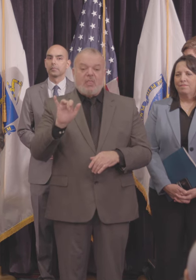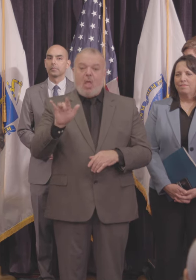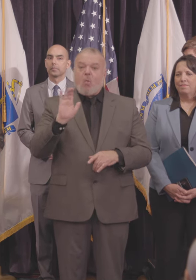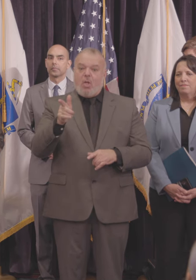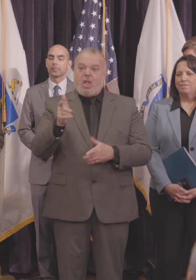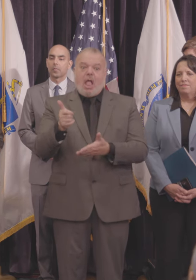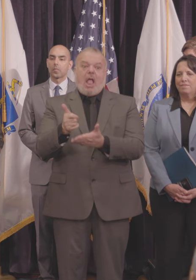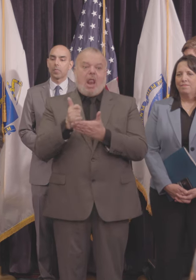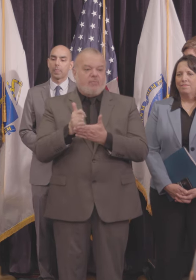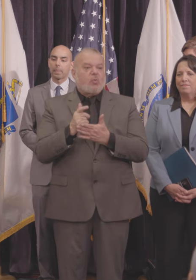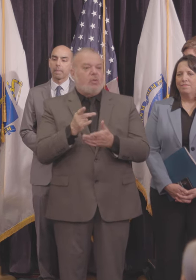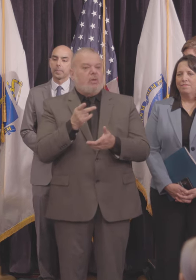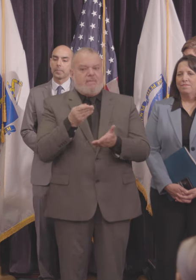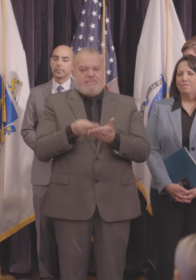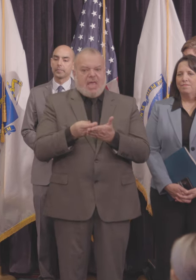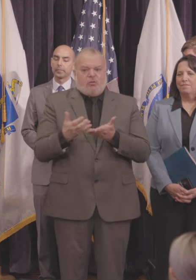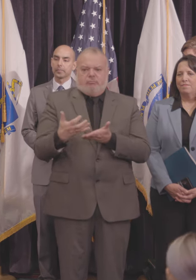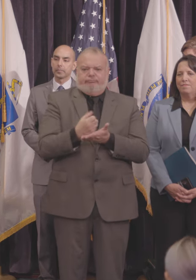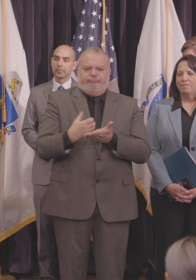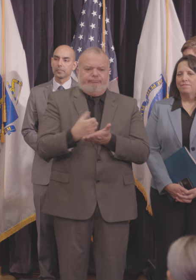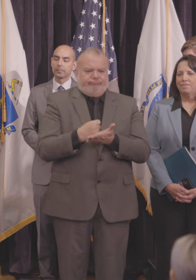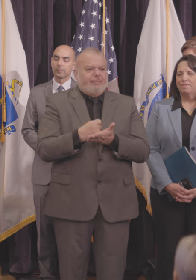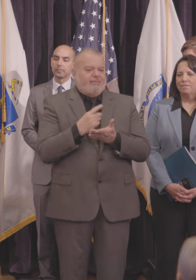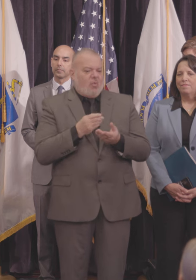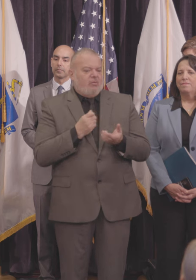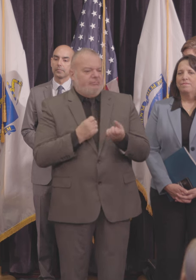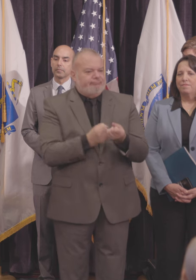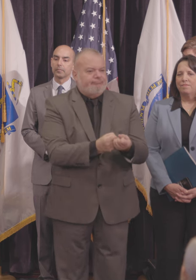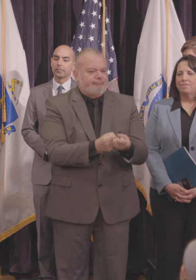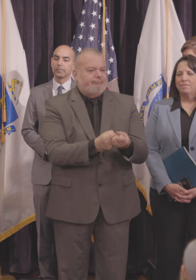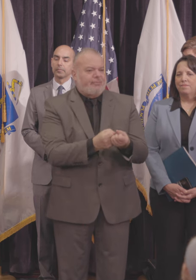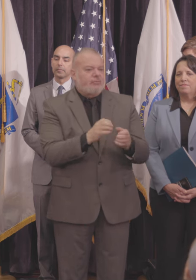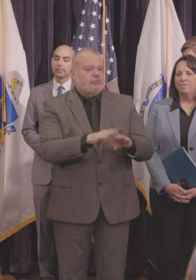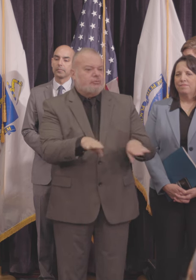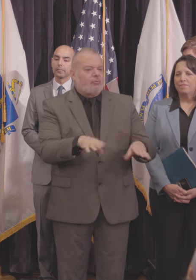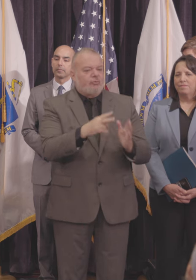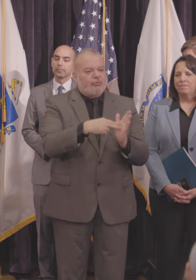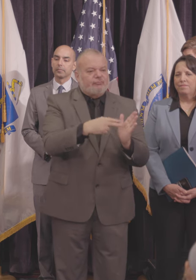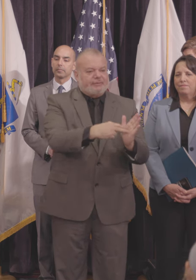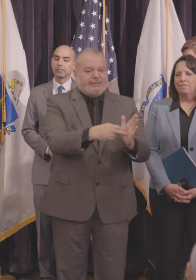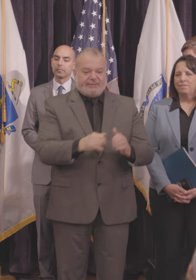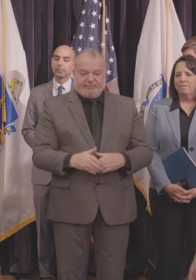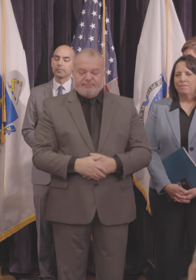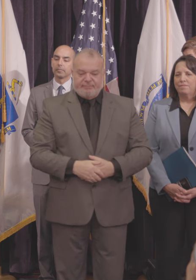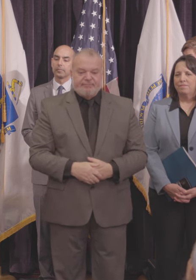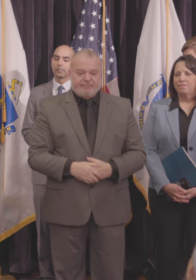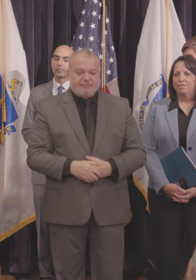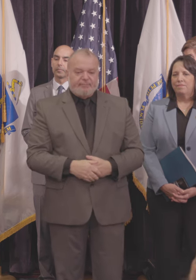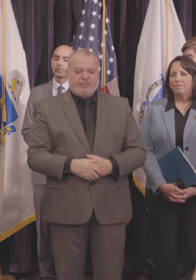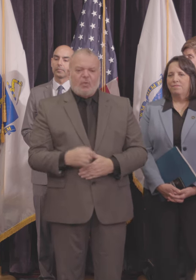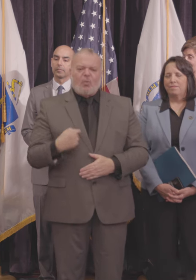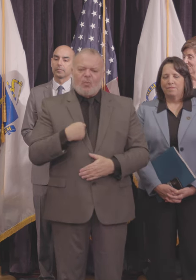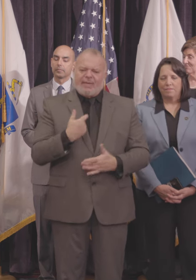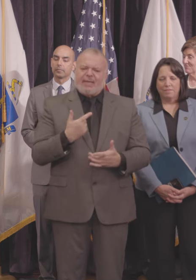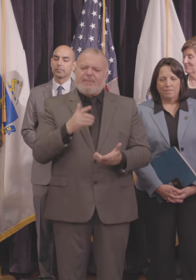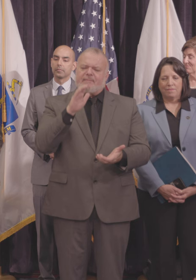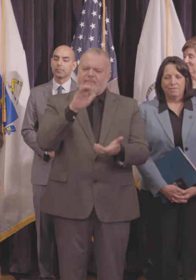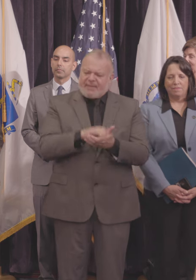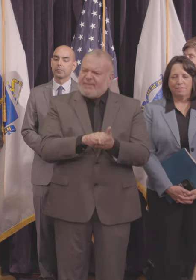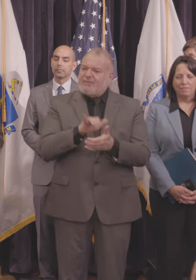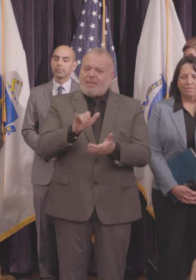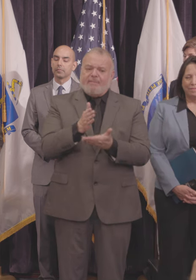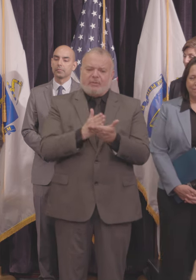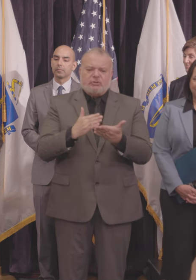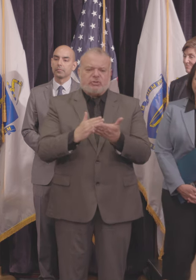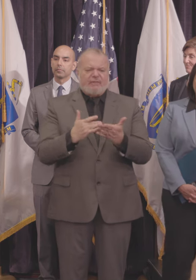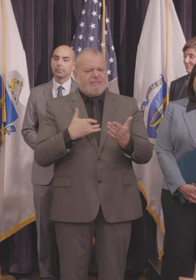creates a glide path for future fiscal years when tax revenues begin to rebound. We believe this is a balanced and responsible approach to spending in fiscal year